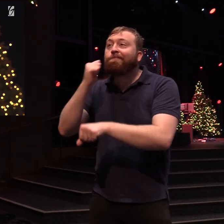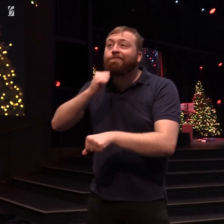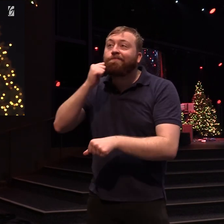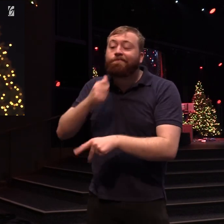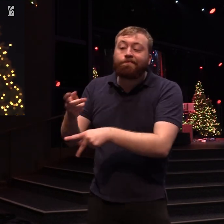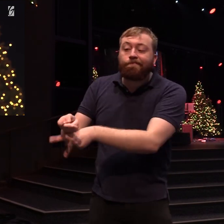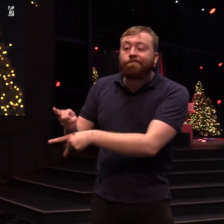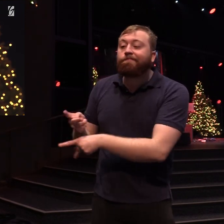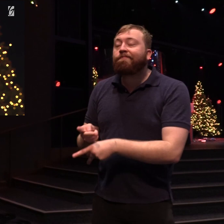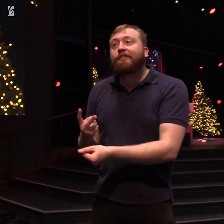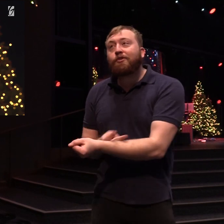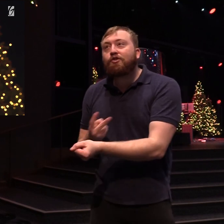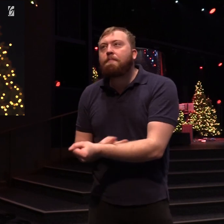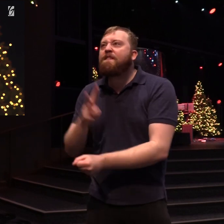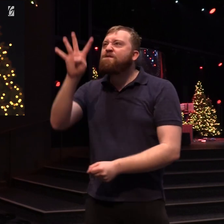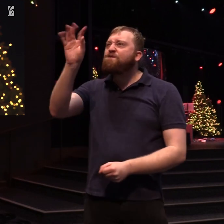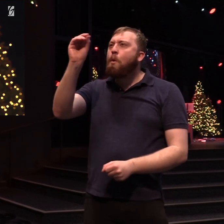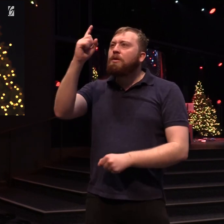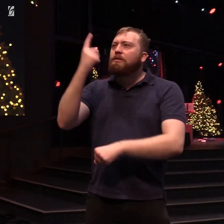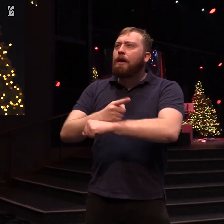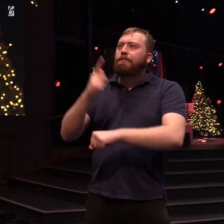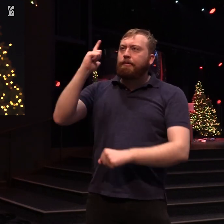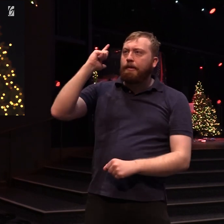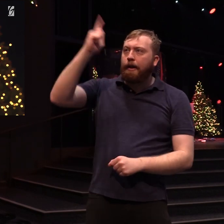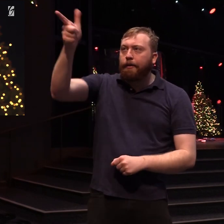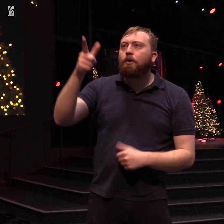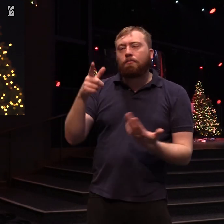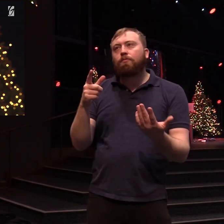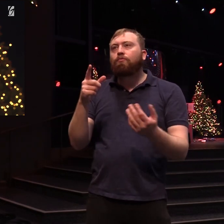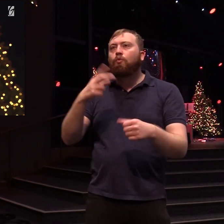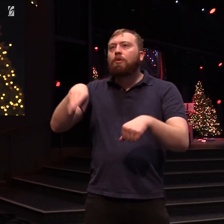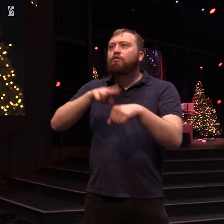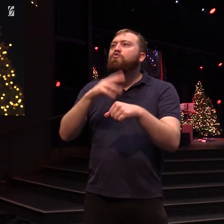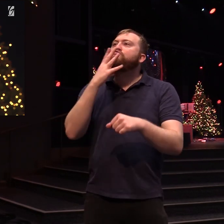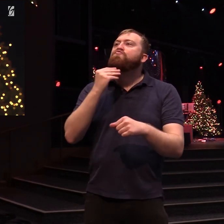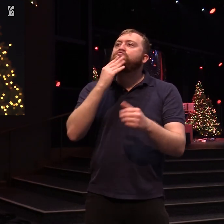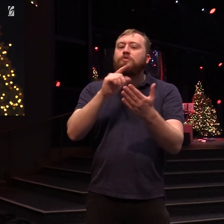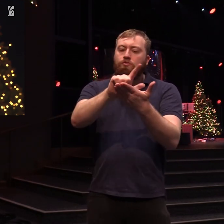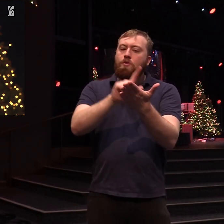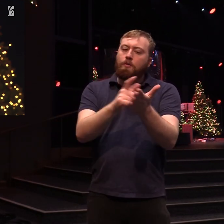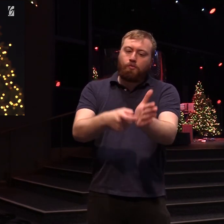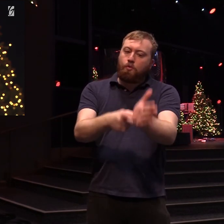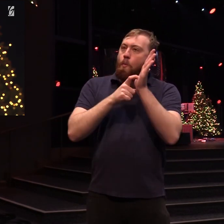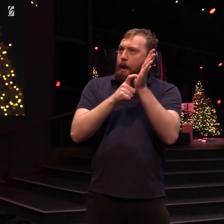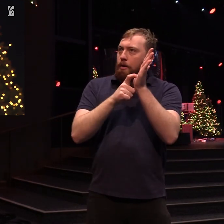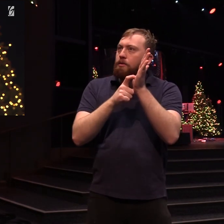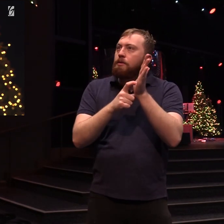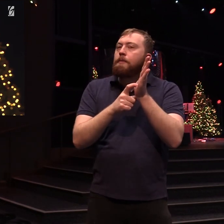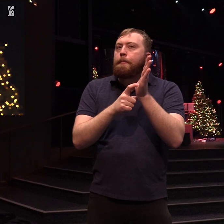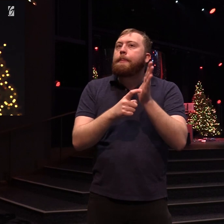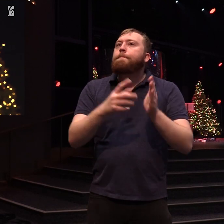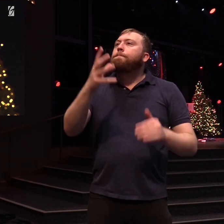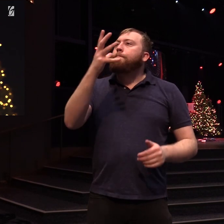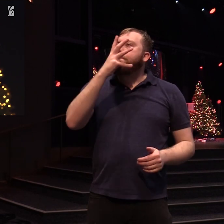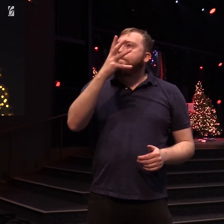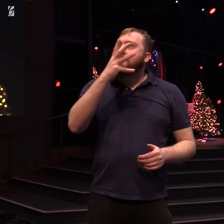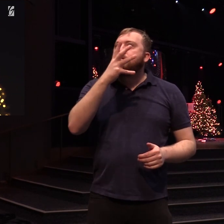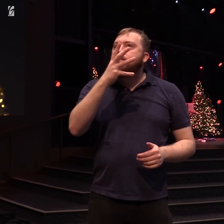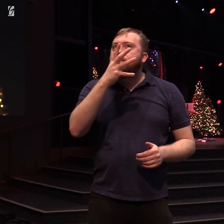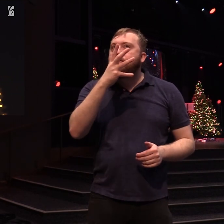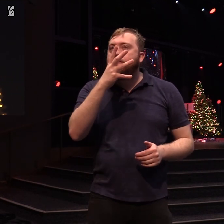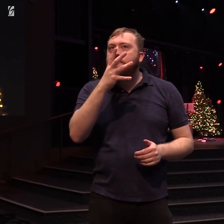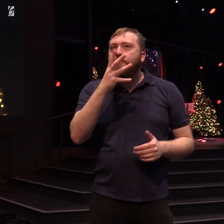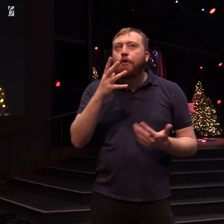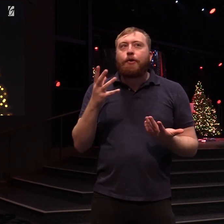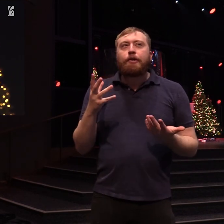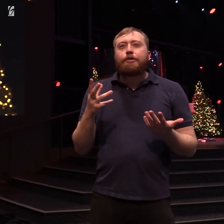40 days had passed. We know this for certainty because of the Jewish law. According to the Torah, the mother became ceremonially unclean